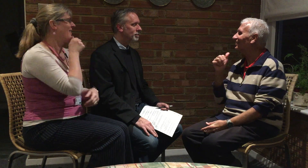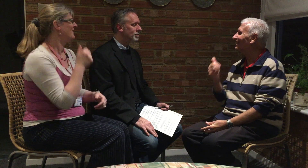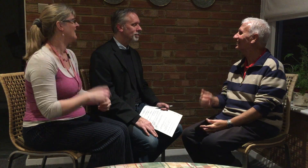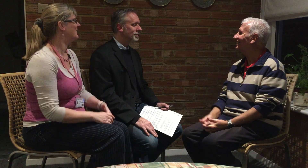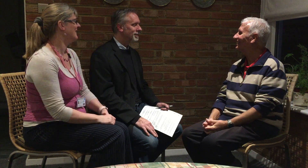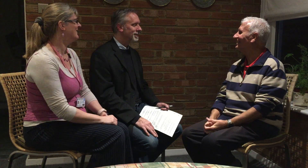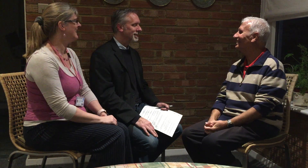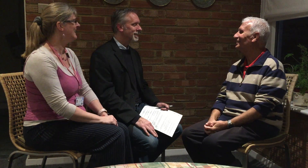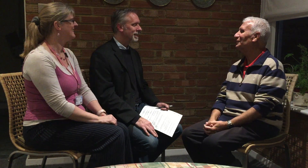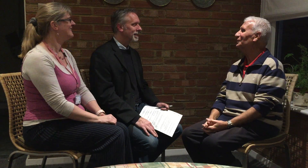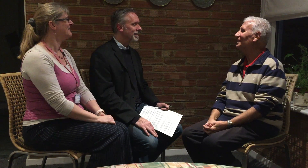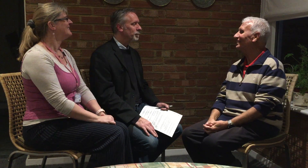Oh, lovely.